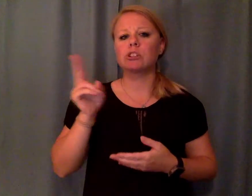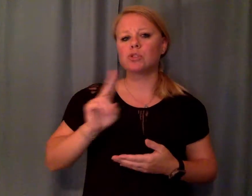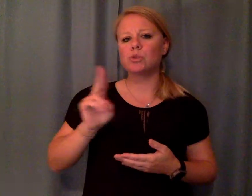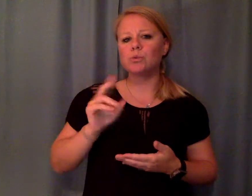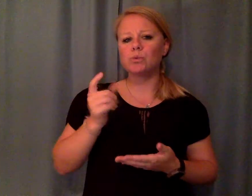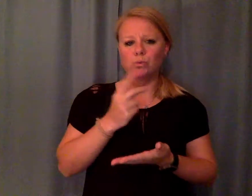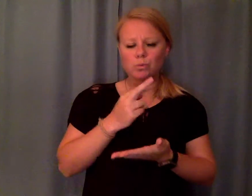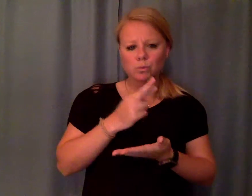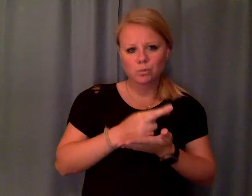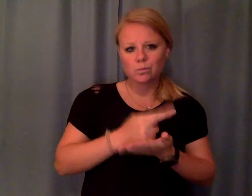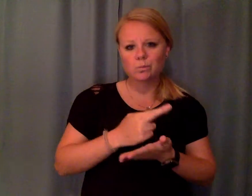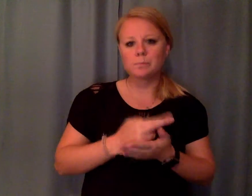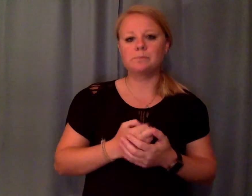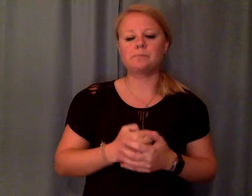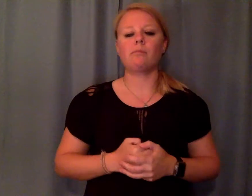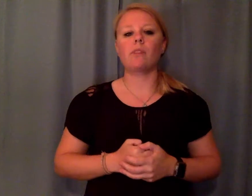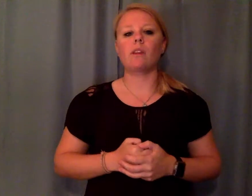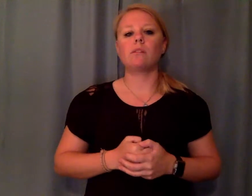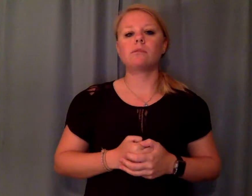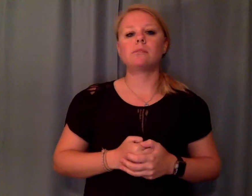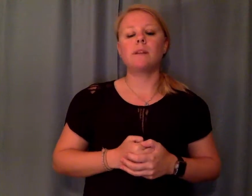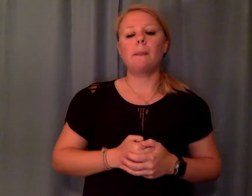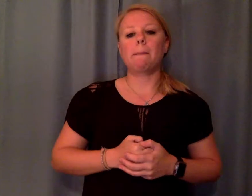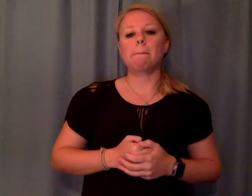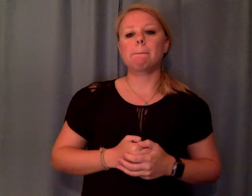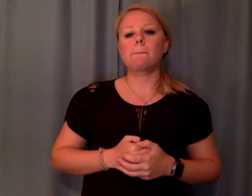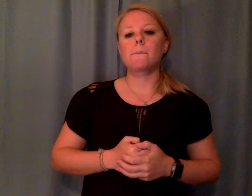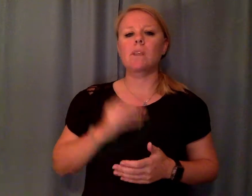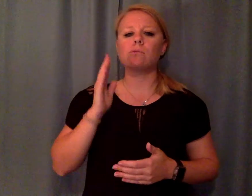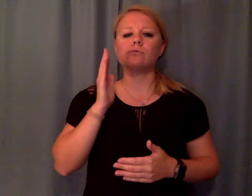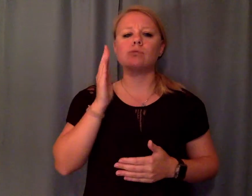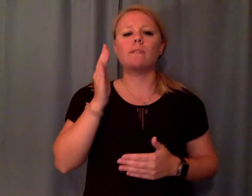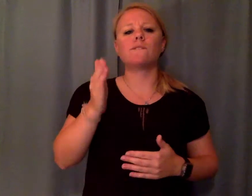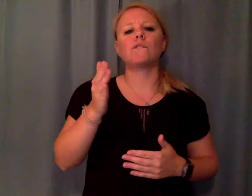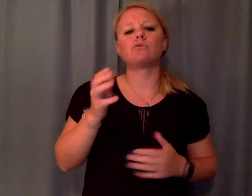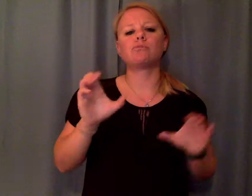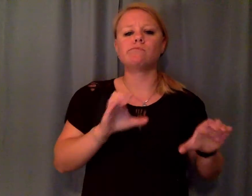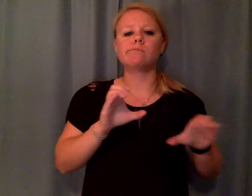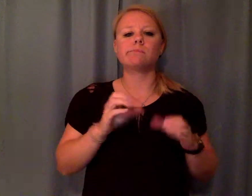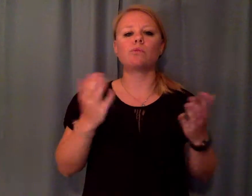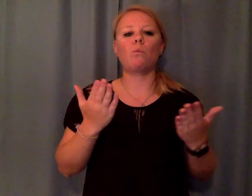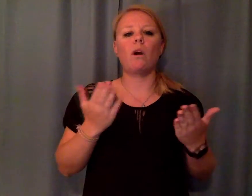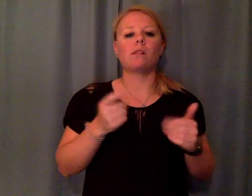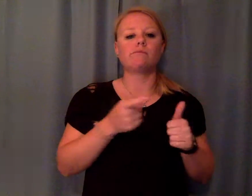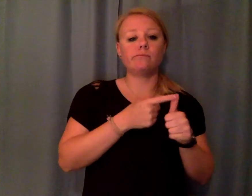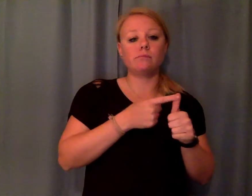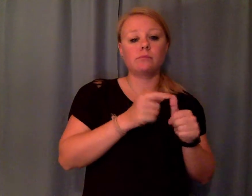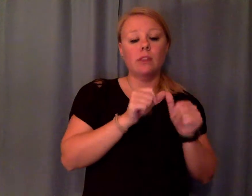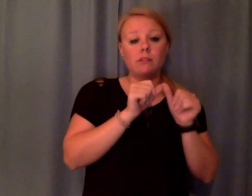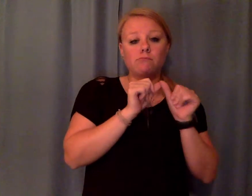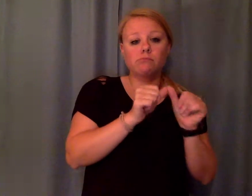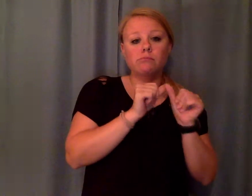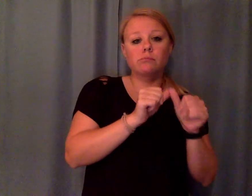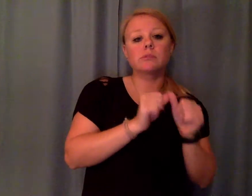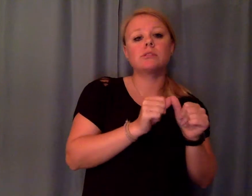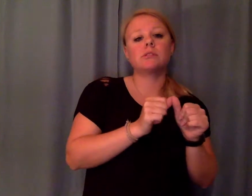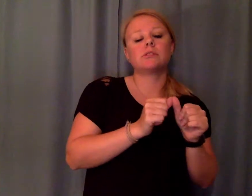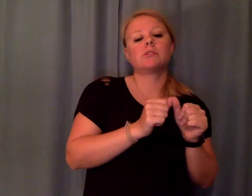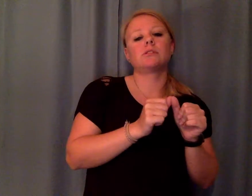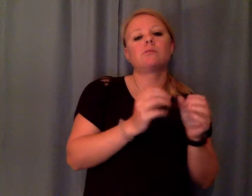I'd like to finish up by saying what I'd like to do in the future. First of all, I'd like to create more apps, more